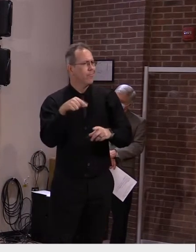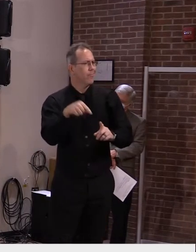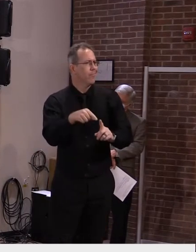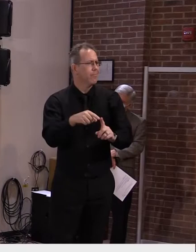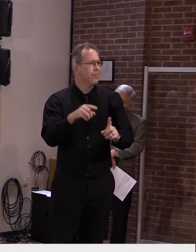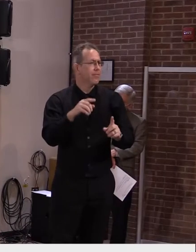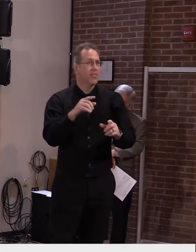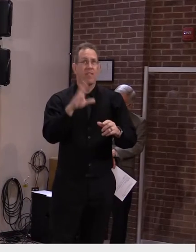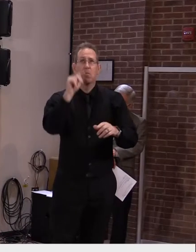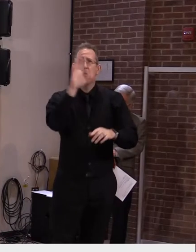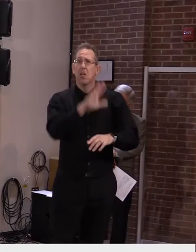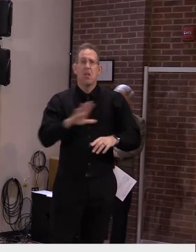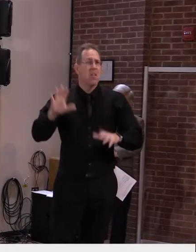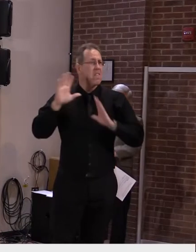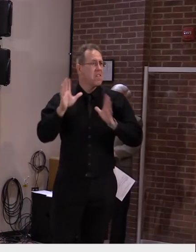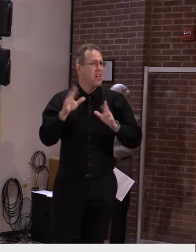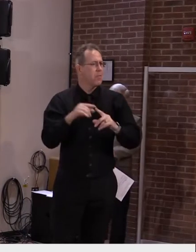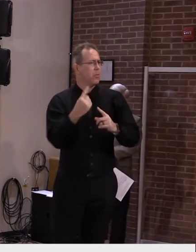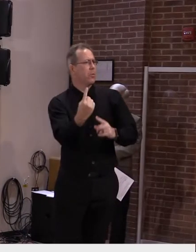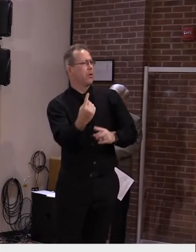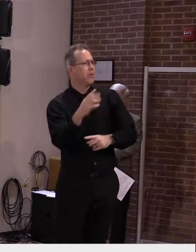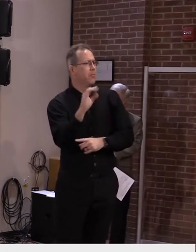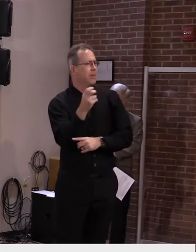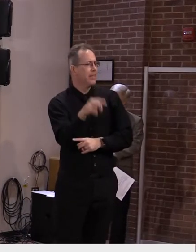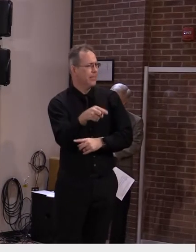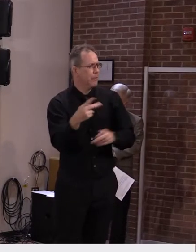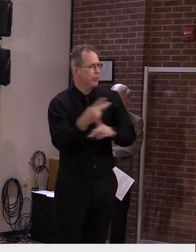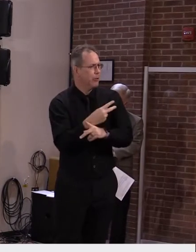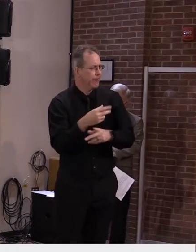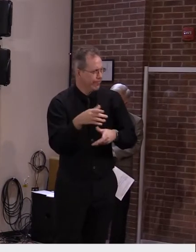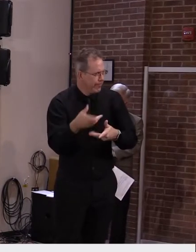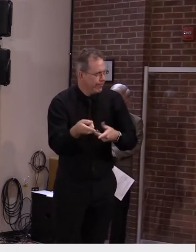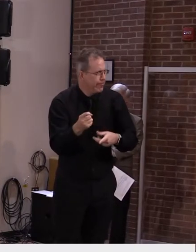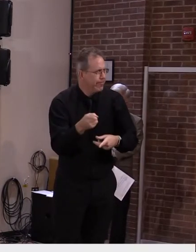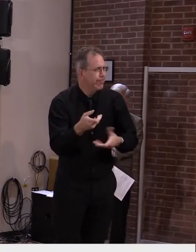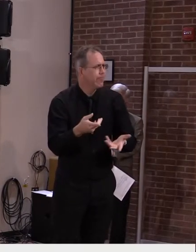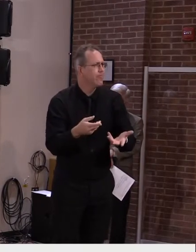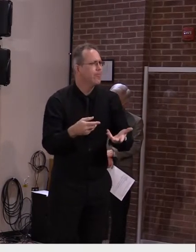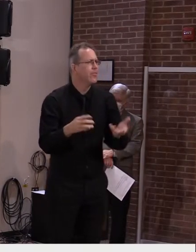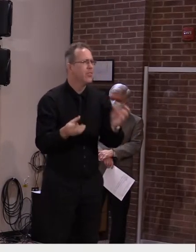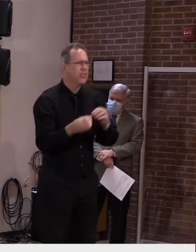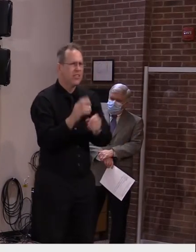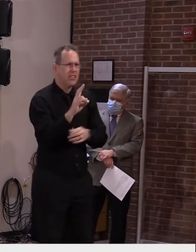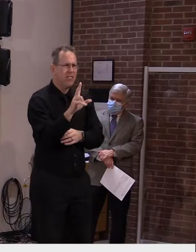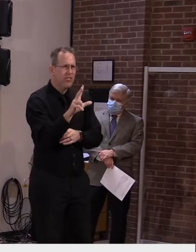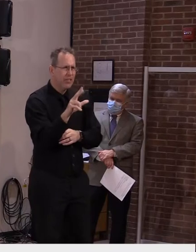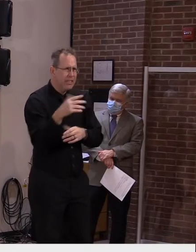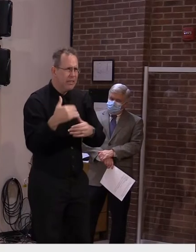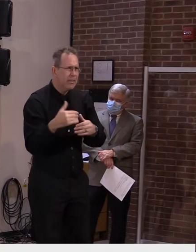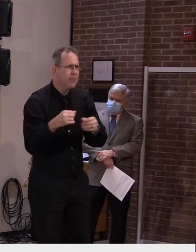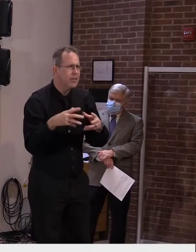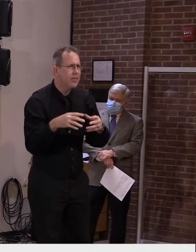with, I believe it's up to 73 cases now and two deaths.